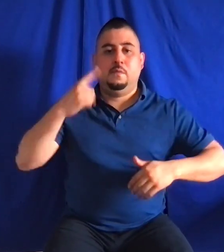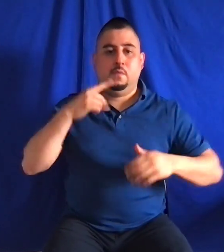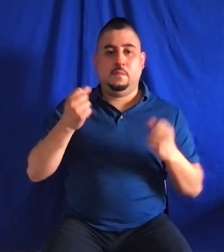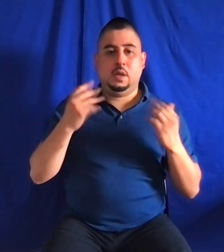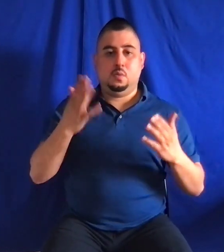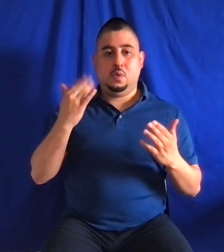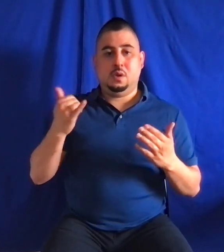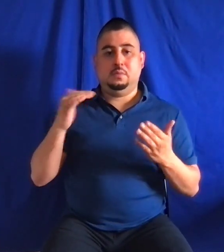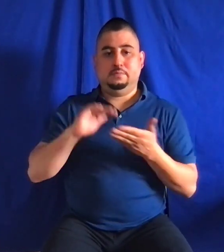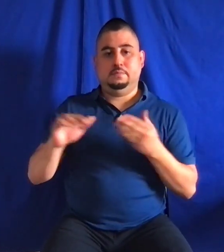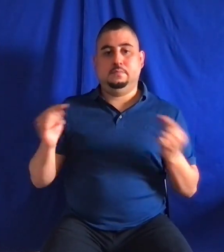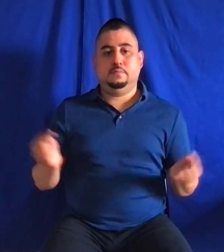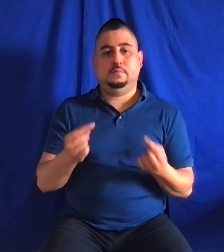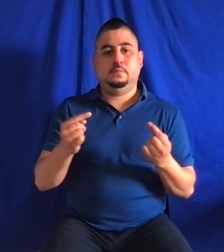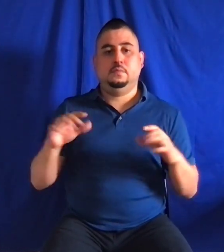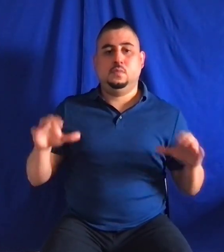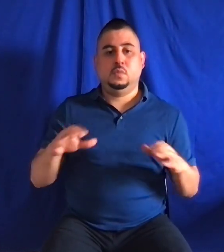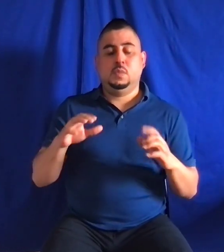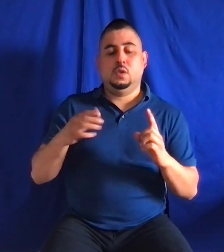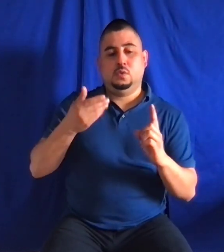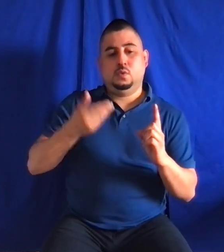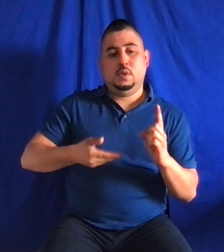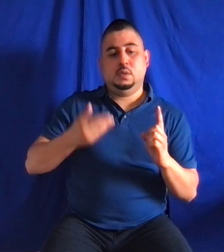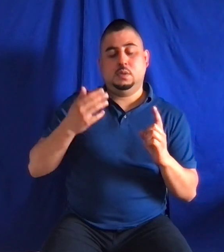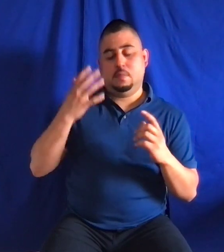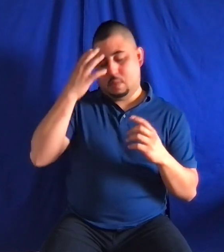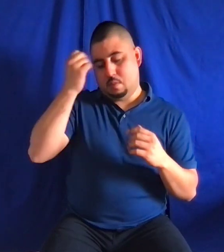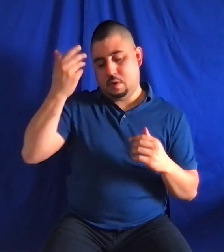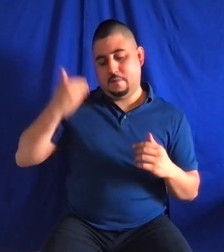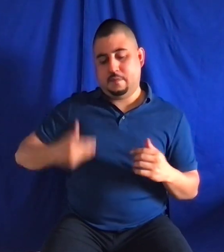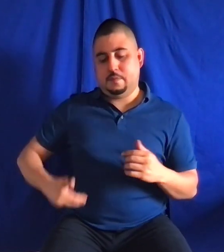many for the forgiveness of sins. Do this in memory of me."